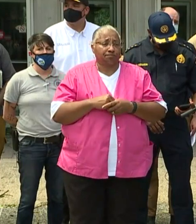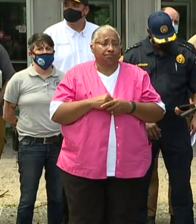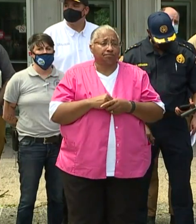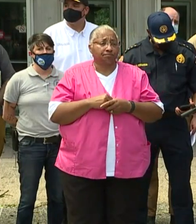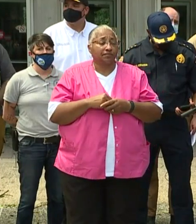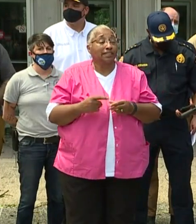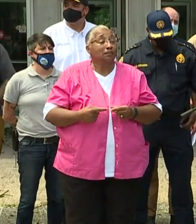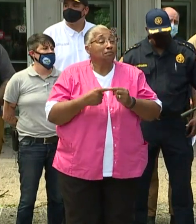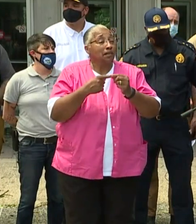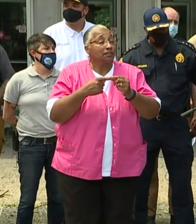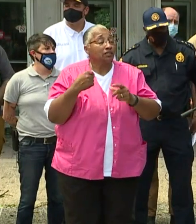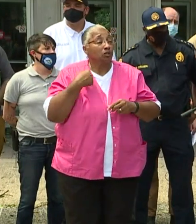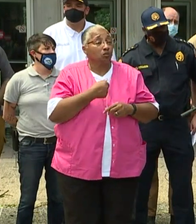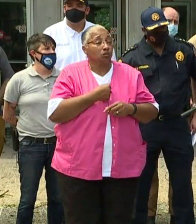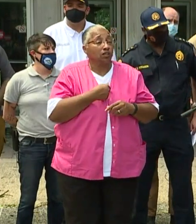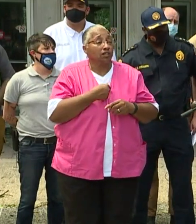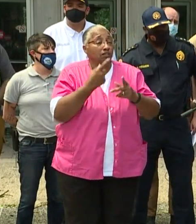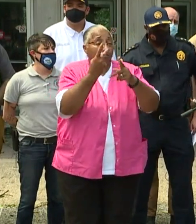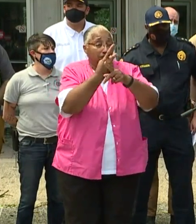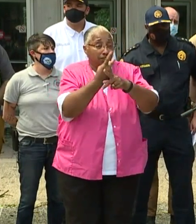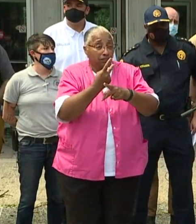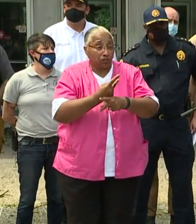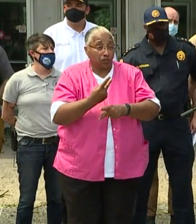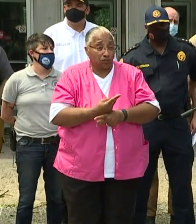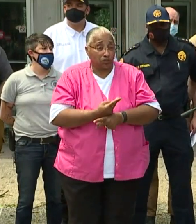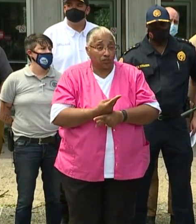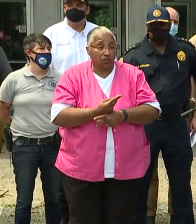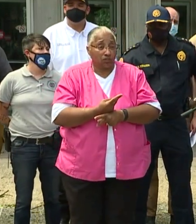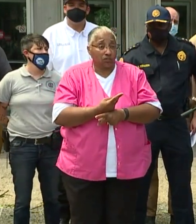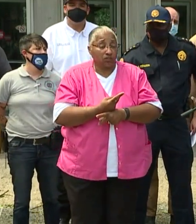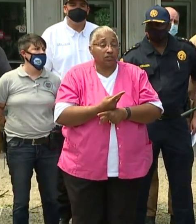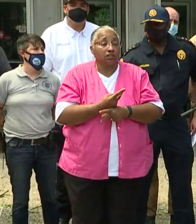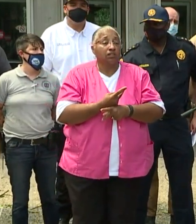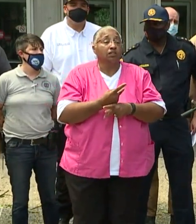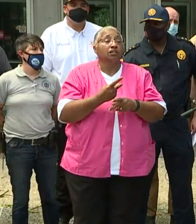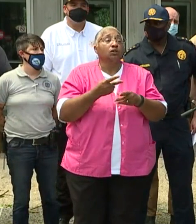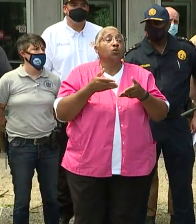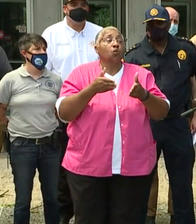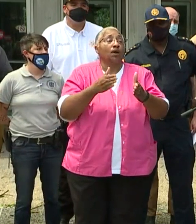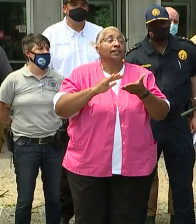especially as we determine how the city may need to